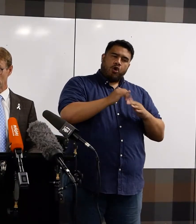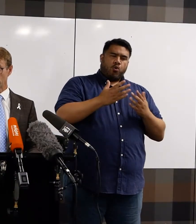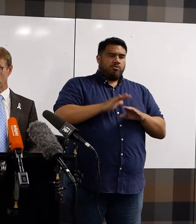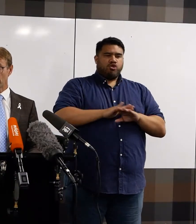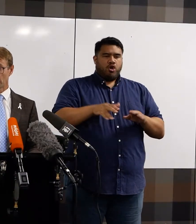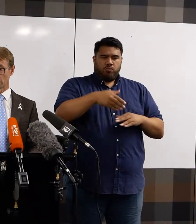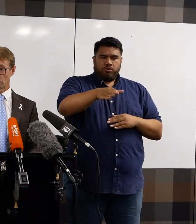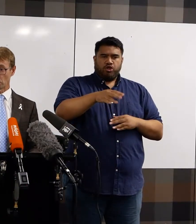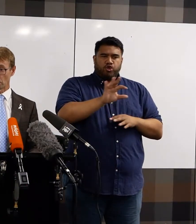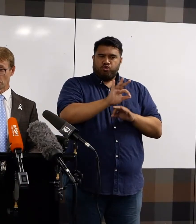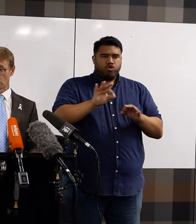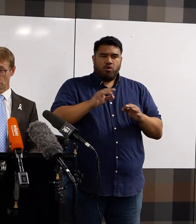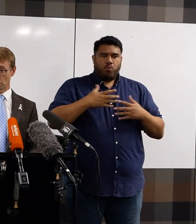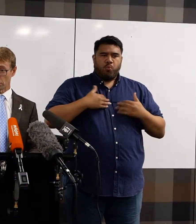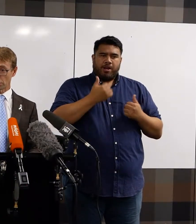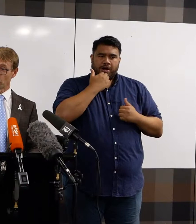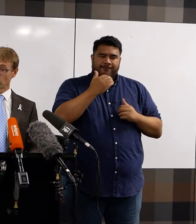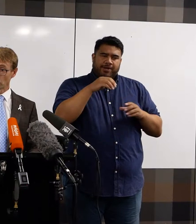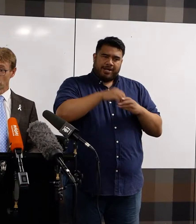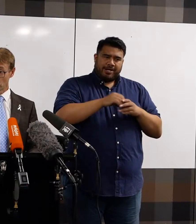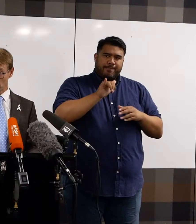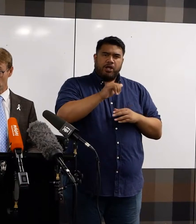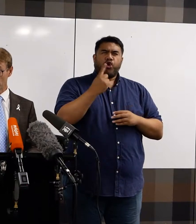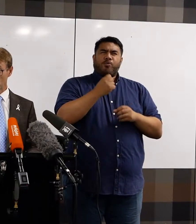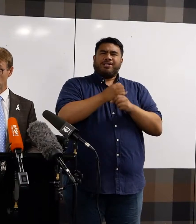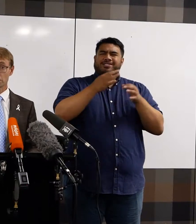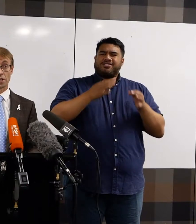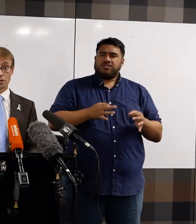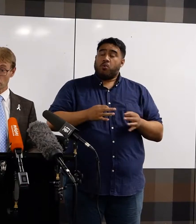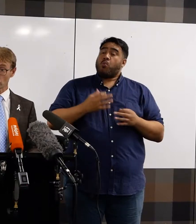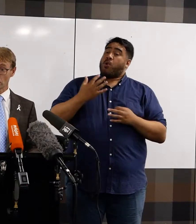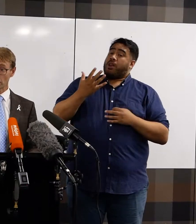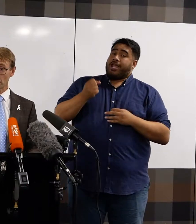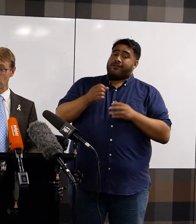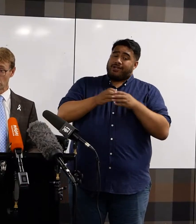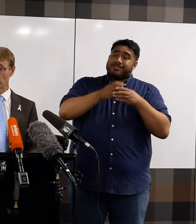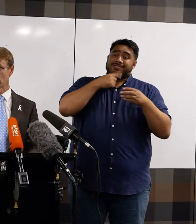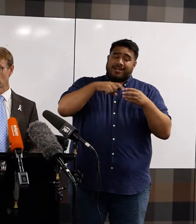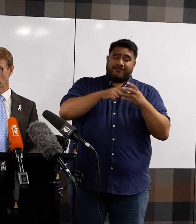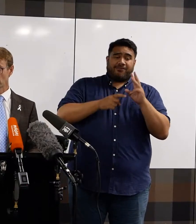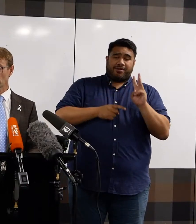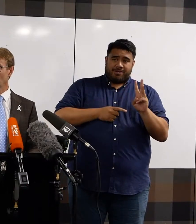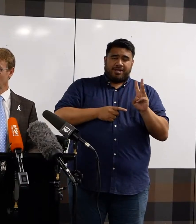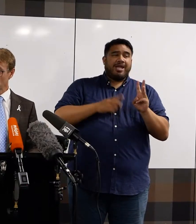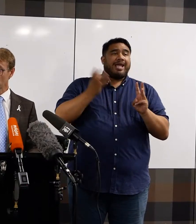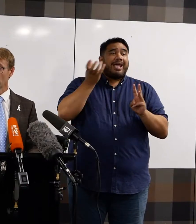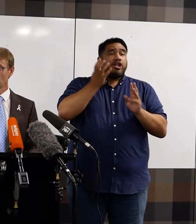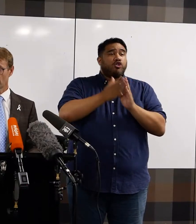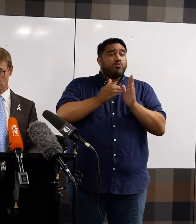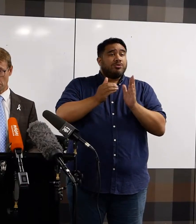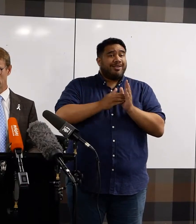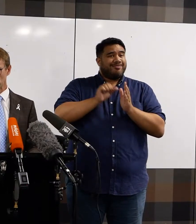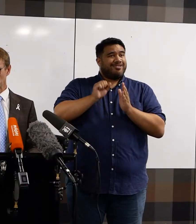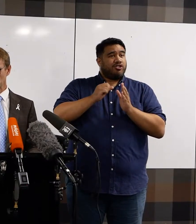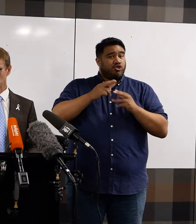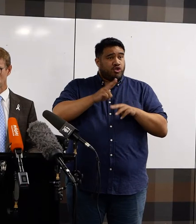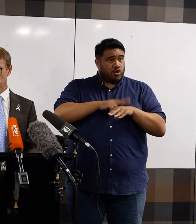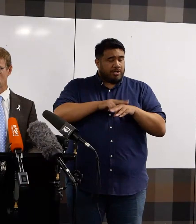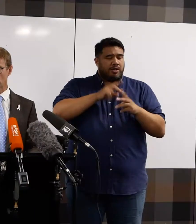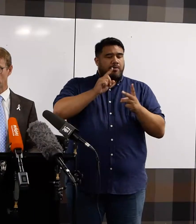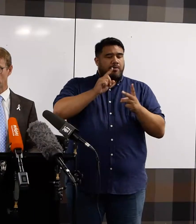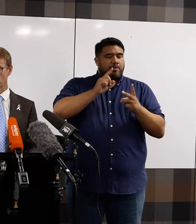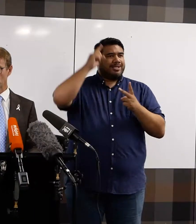be assessed by a St John's doctor with the support of 2 St John paramedics, and there's also an Air New Zealand doctor. So it will be their final